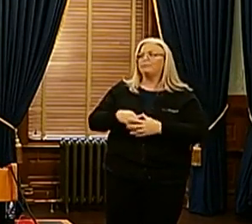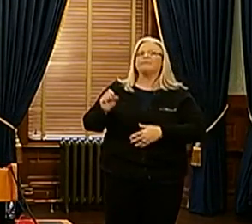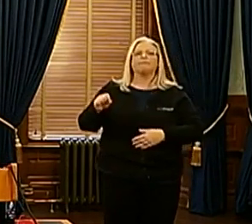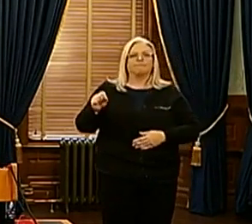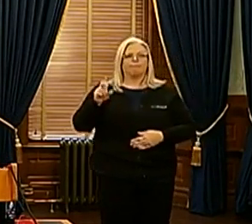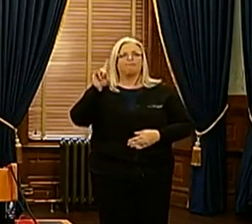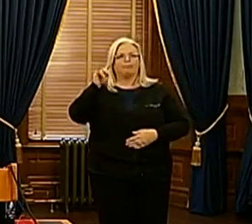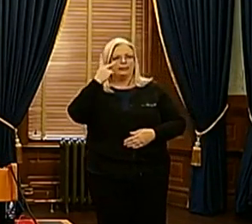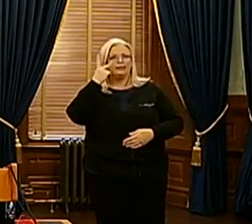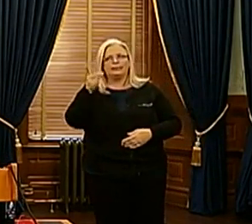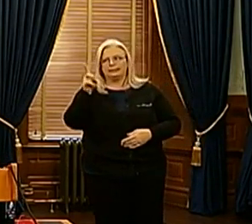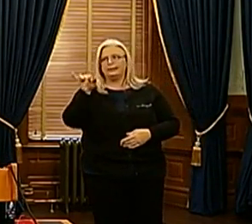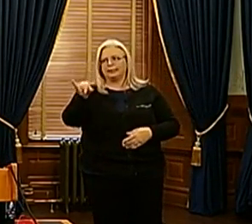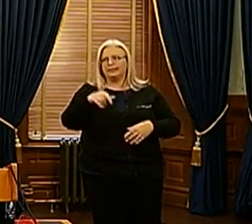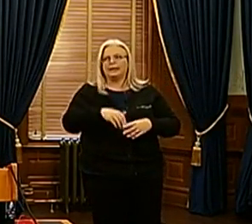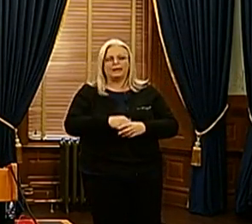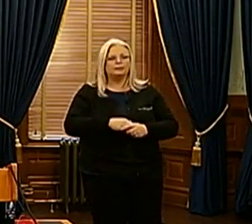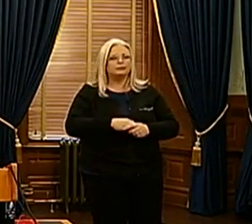I did see that.